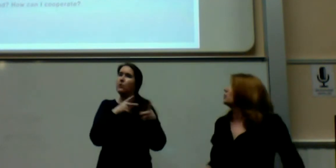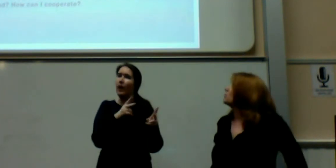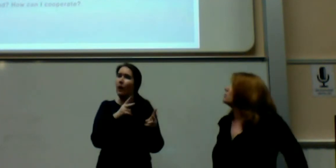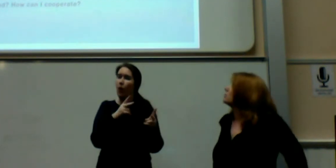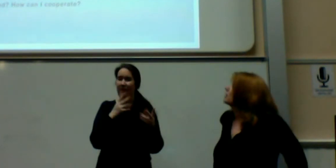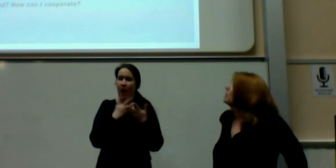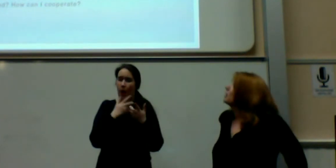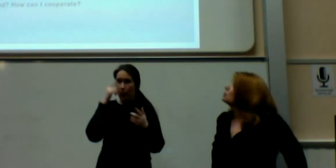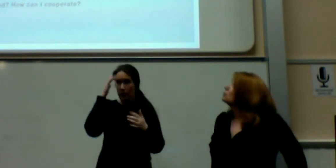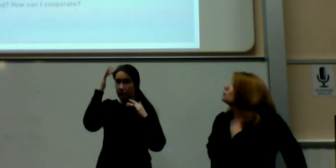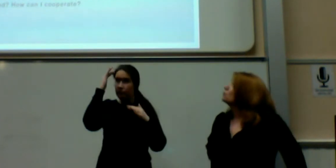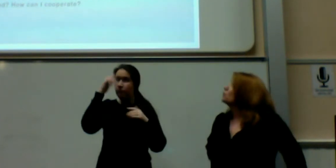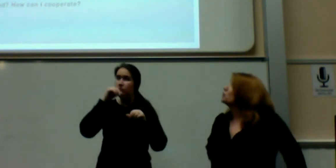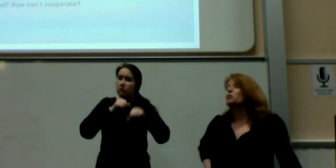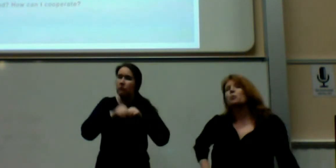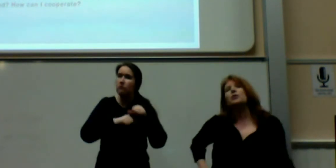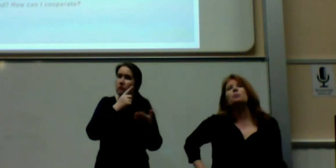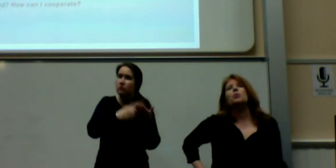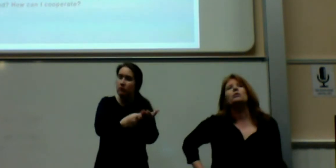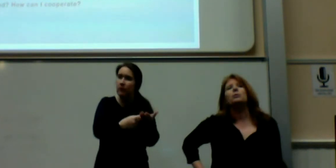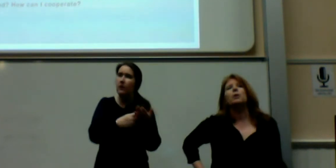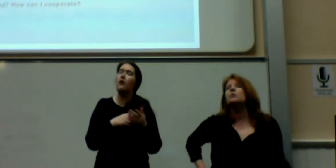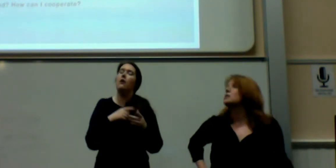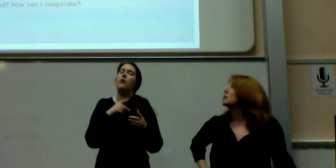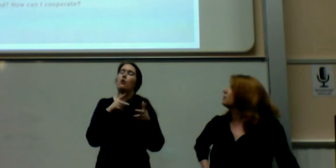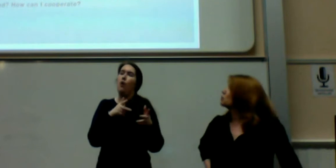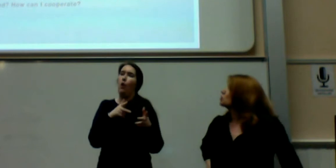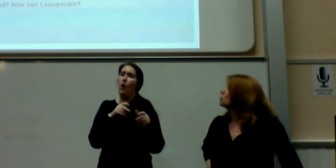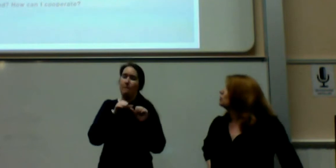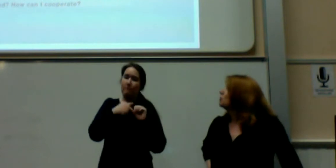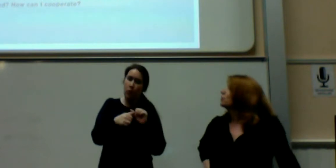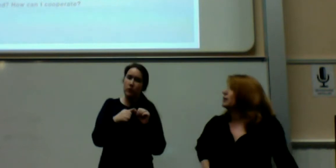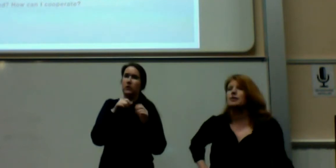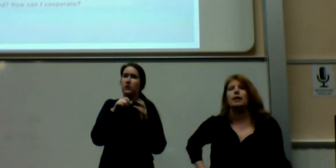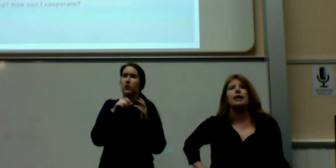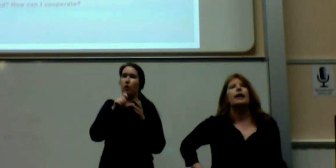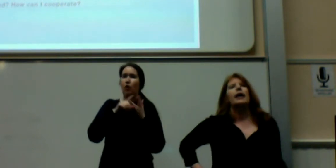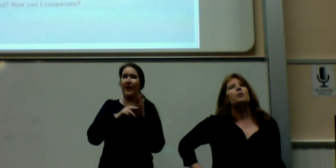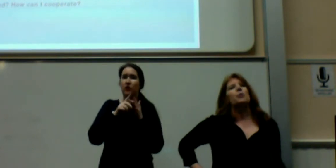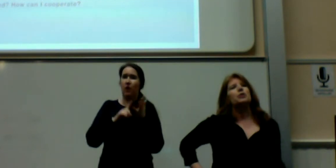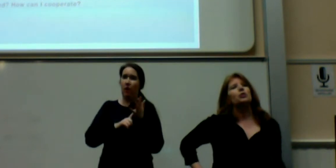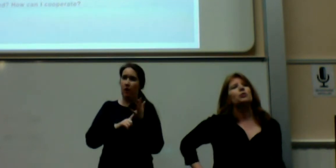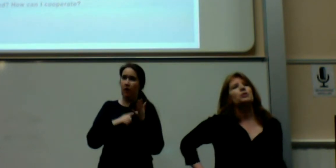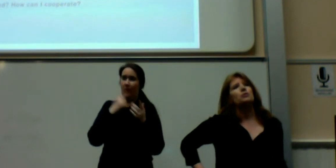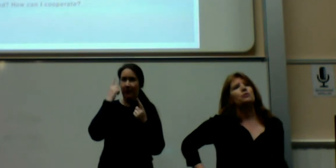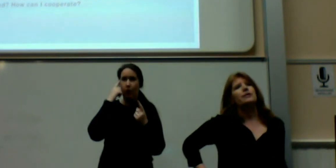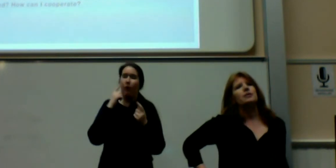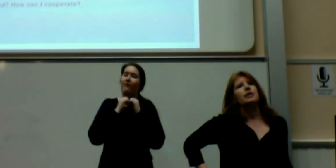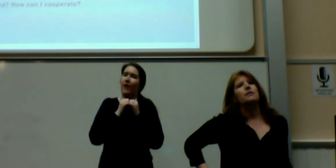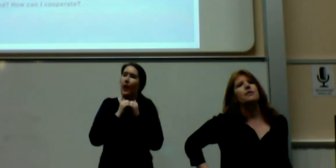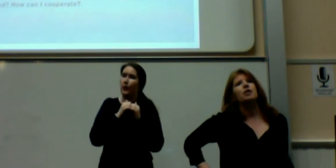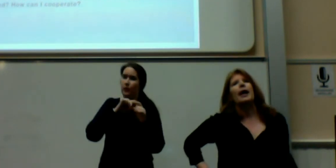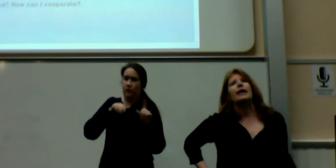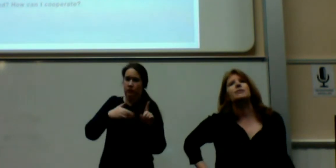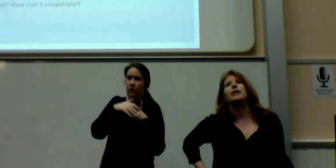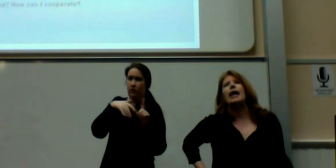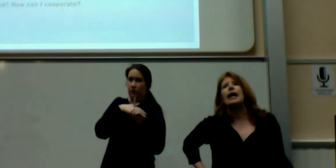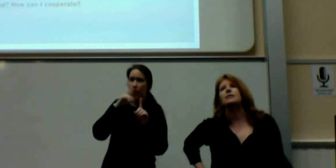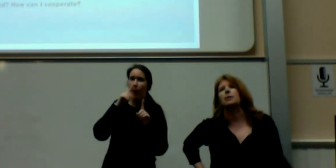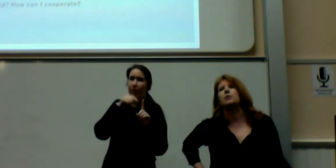of ethical reasoning is referred to as principled or post-conventional reasoning. And the person who is reasoning in